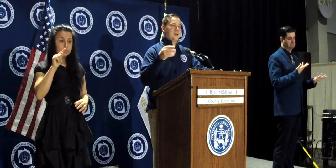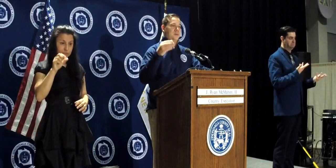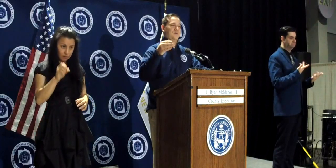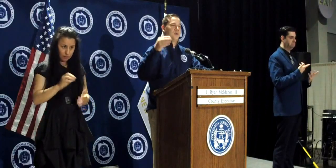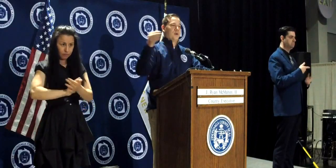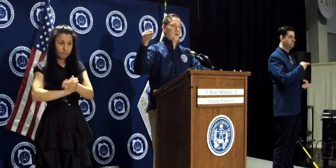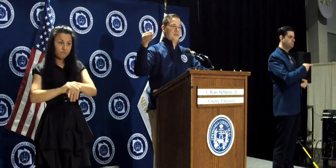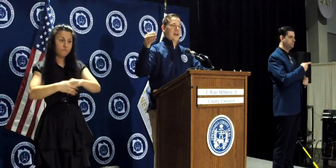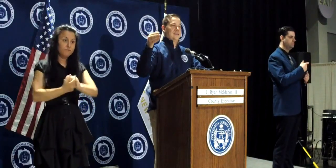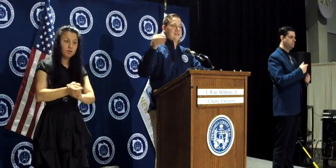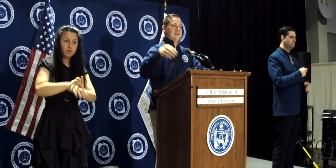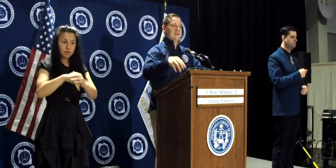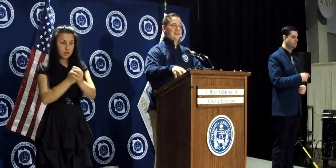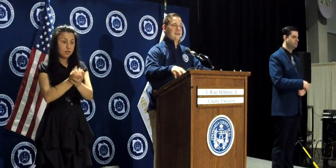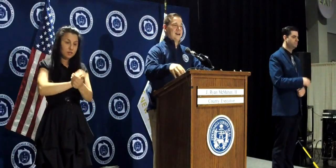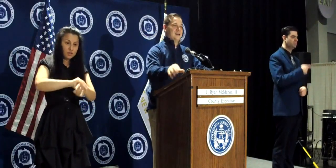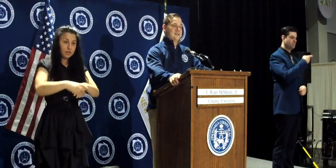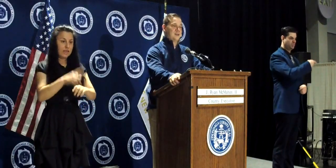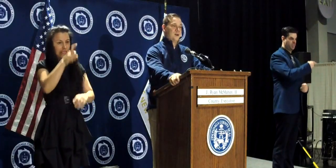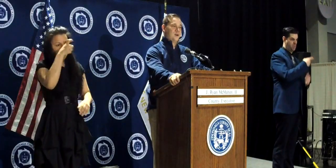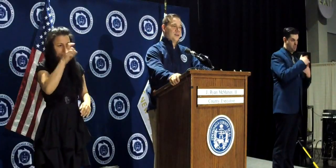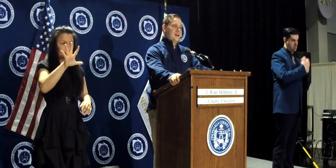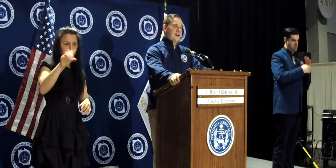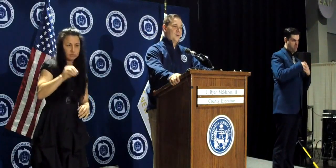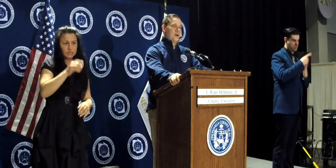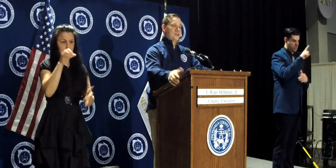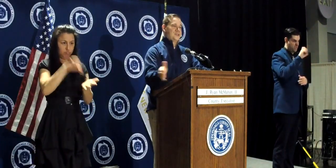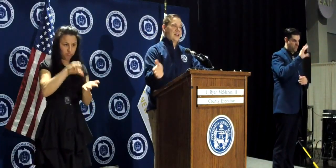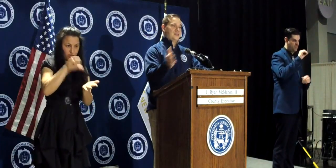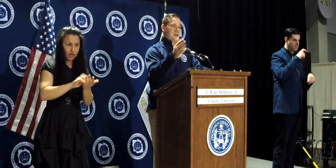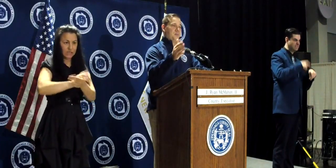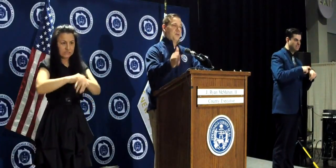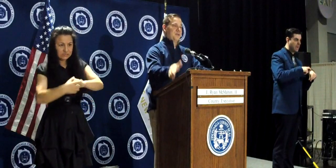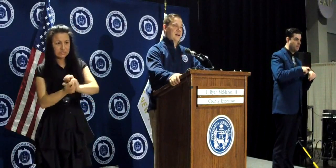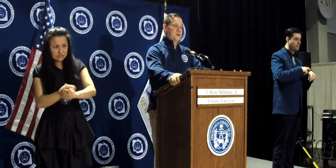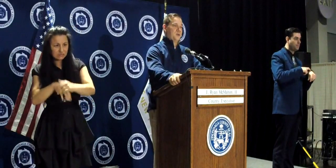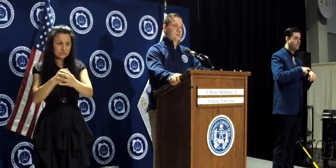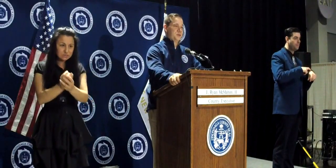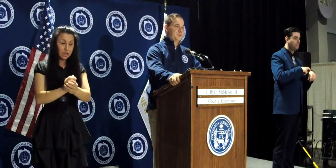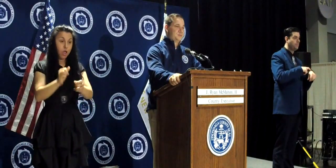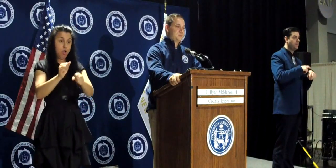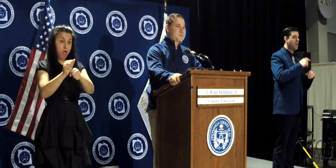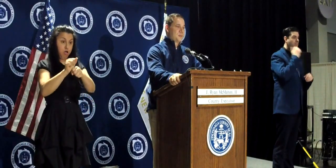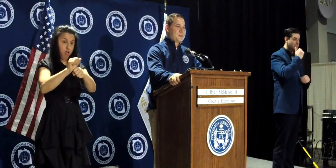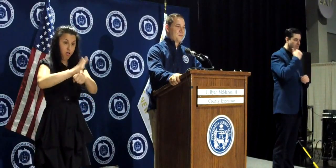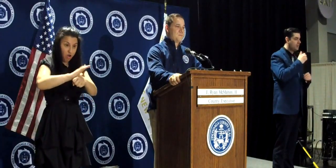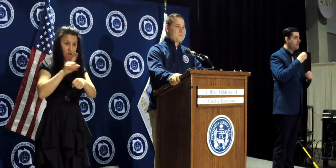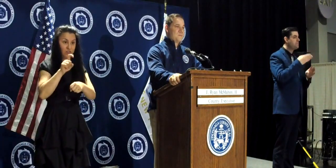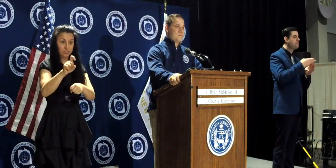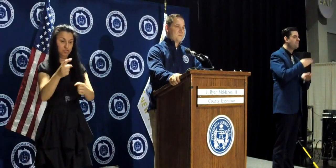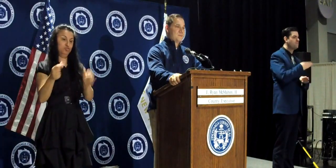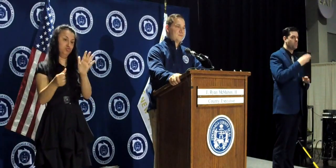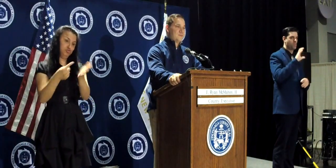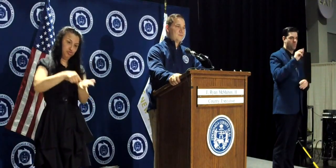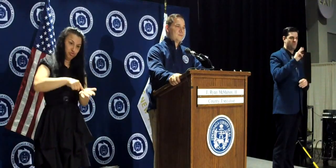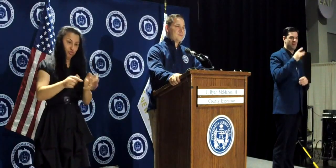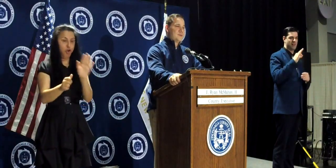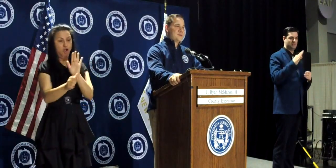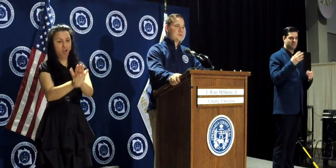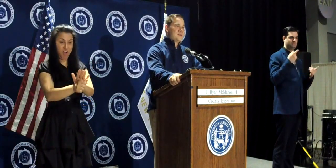day before COVID-19, so we're all just catching up with Dr. Gupta.